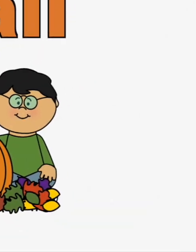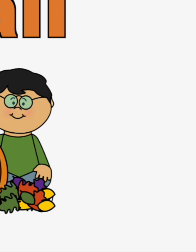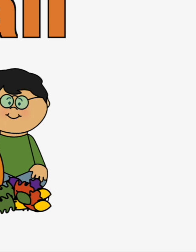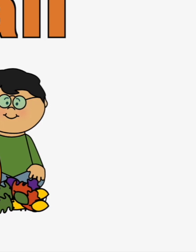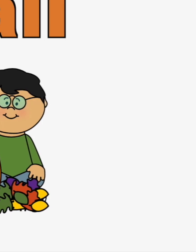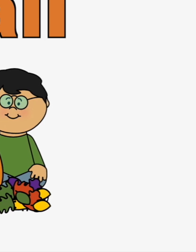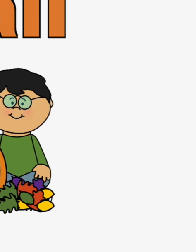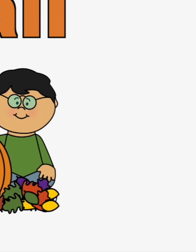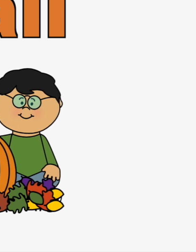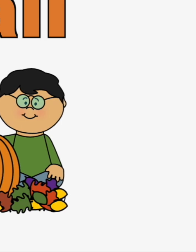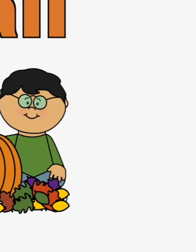Fall.